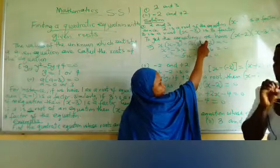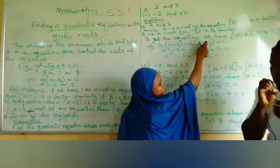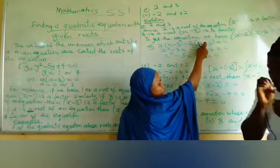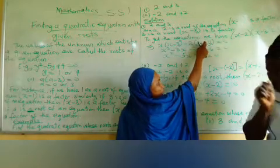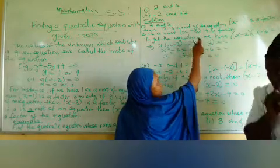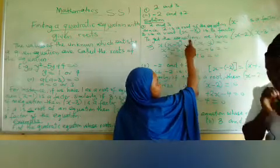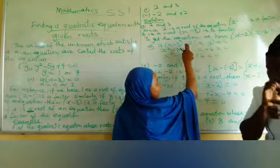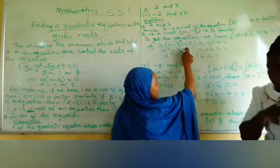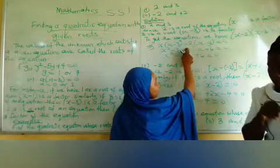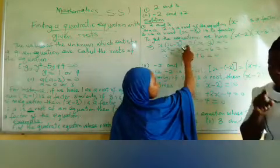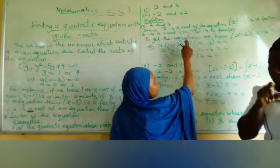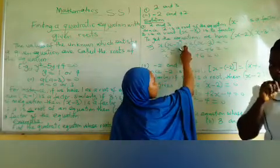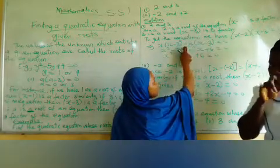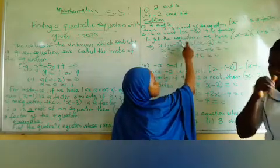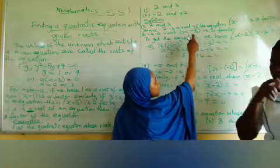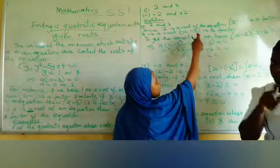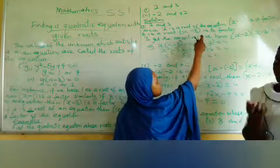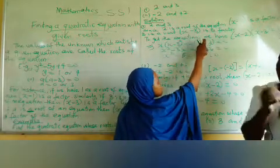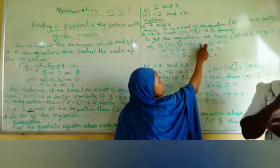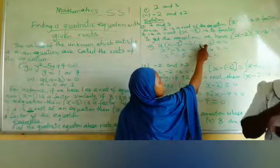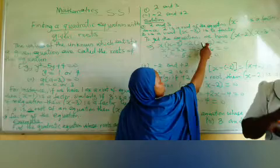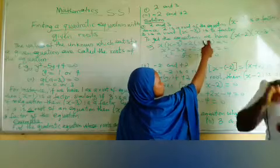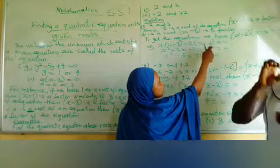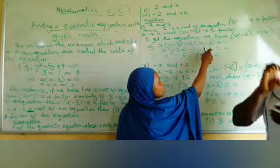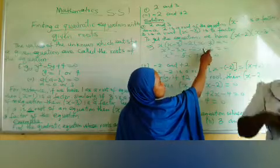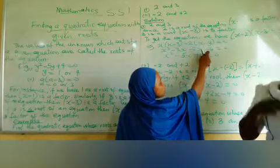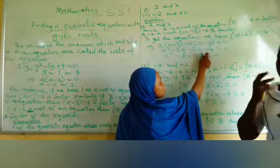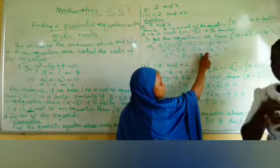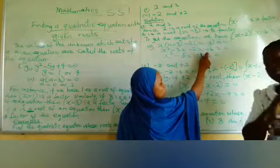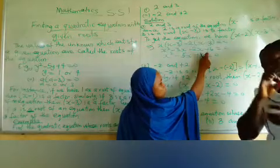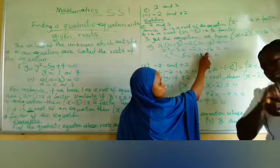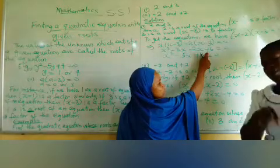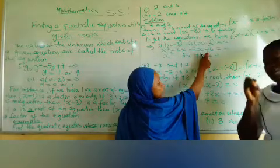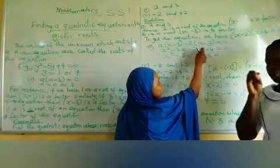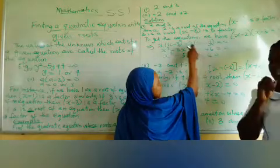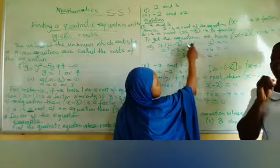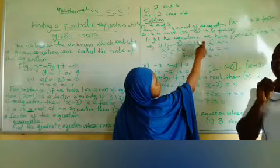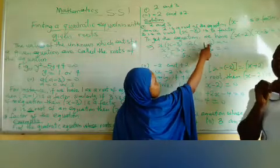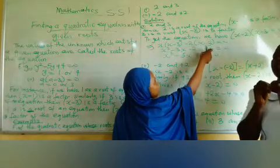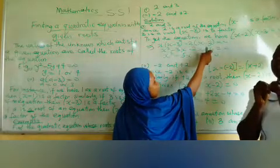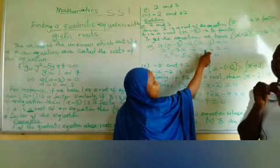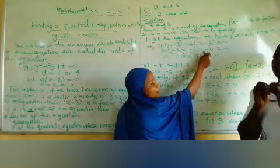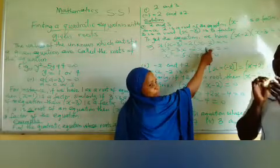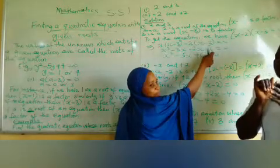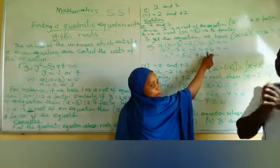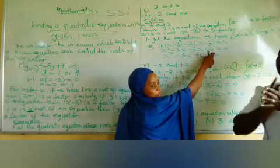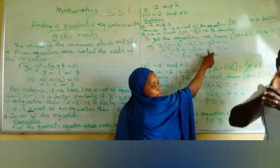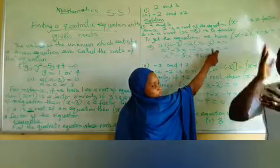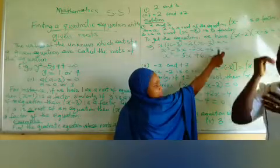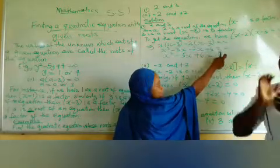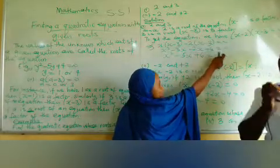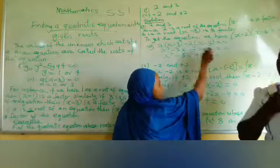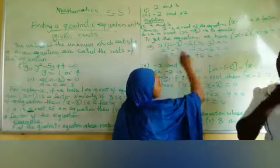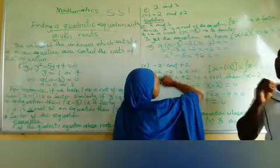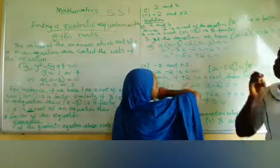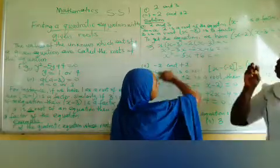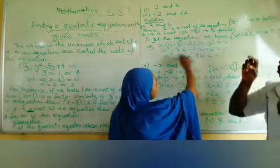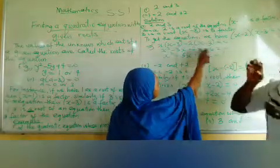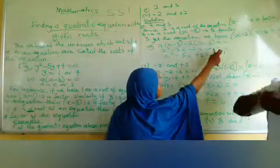bracket. Therefore, minus times minus is equal to plus. That is why we have plus 6 here. Everything is